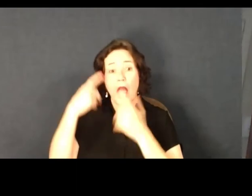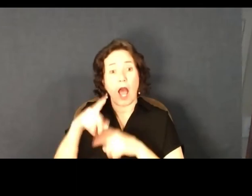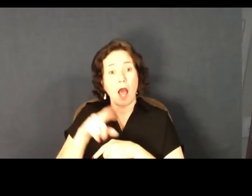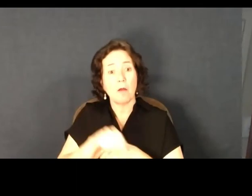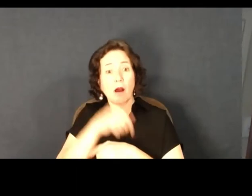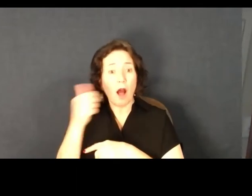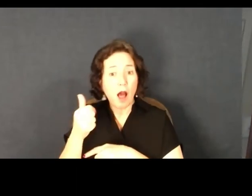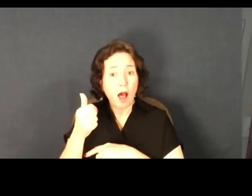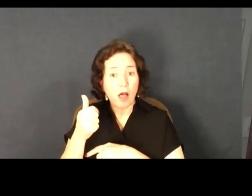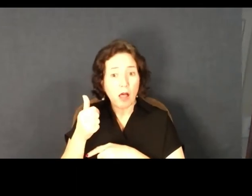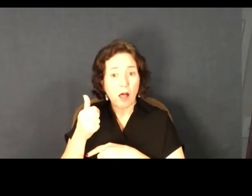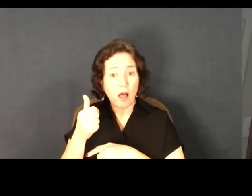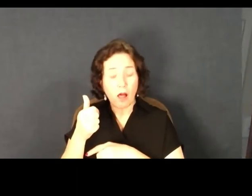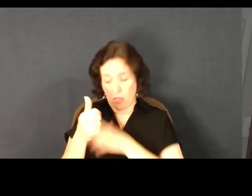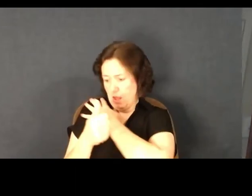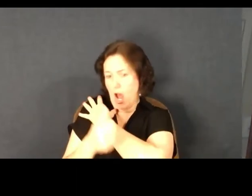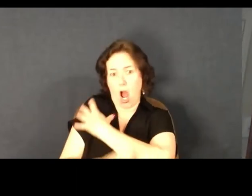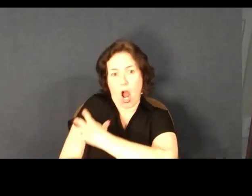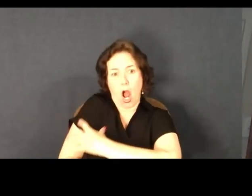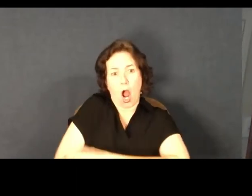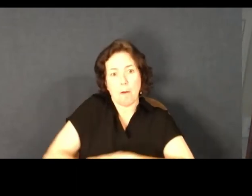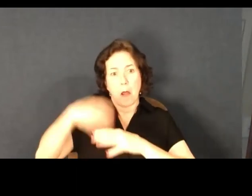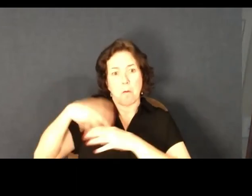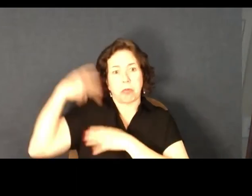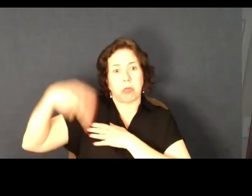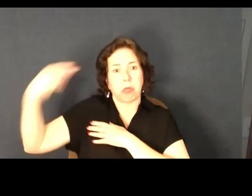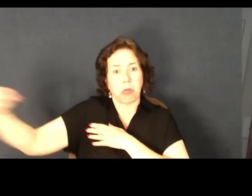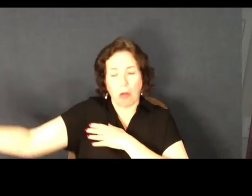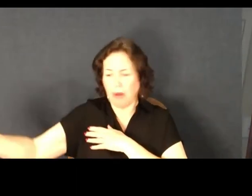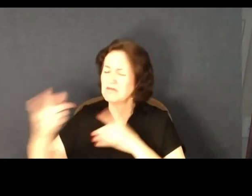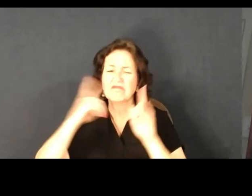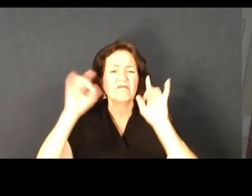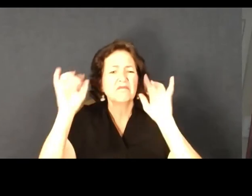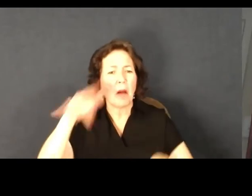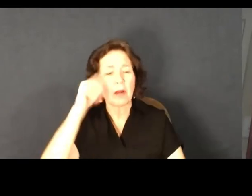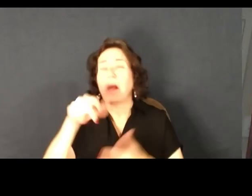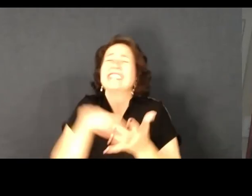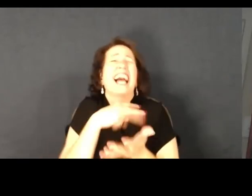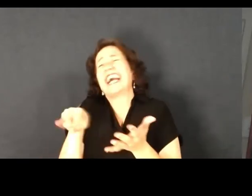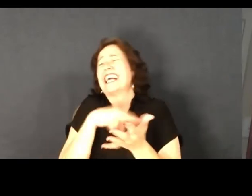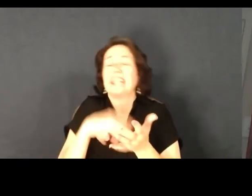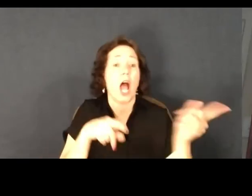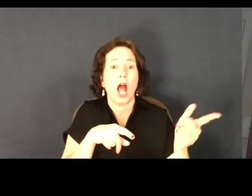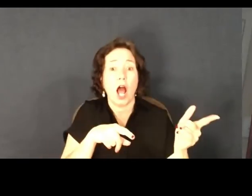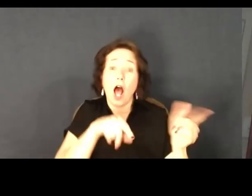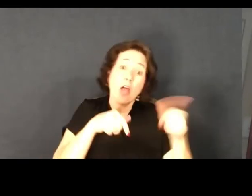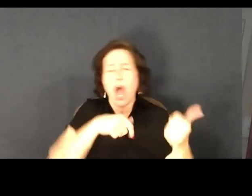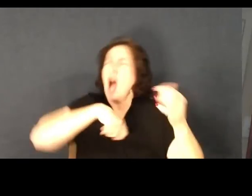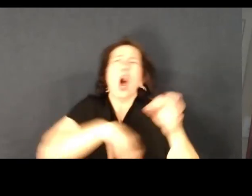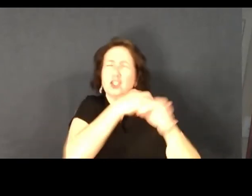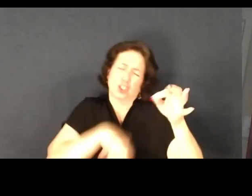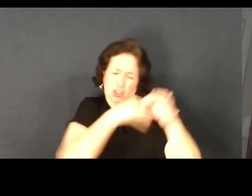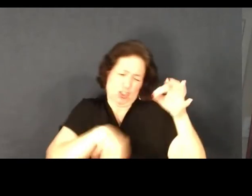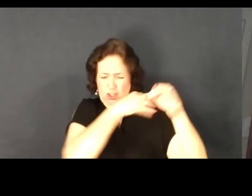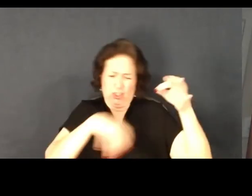of Clickety-Clack's arms. But that didn't stop him. He kept dancing, and the violinista, he kept playing faster and faster.